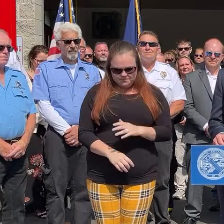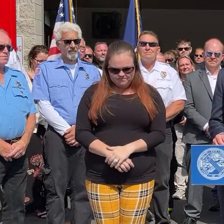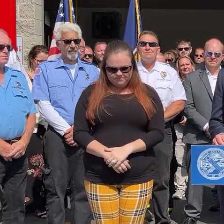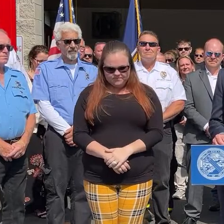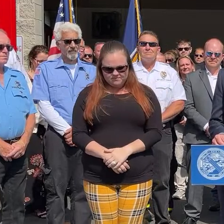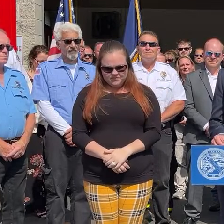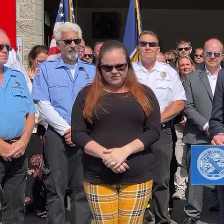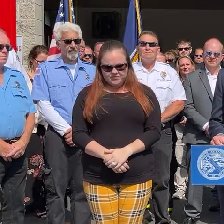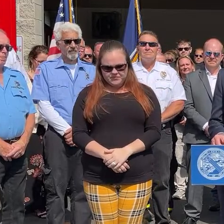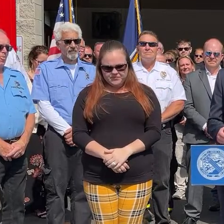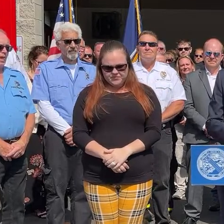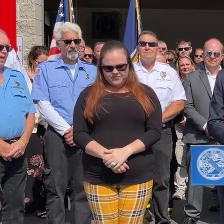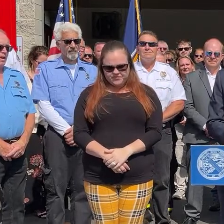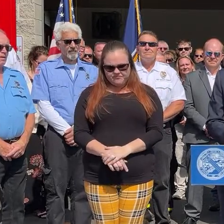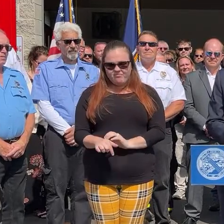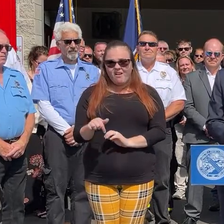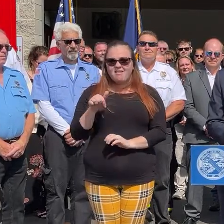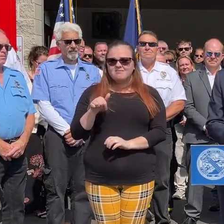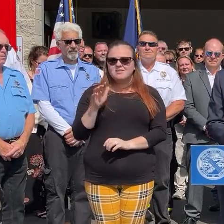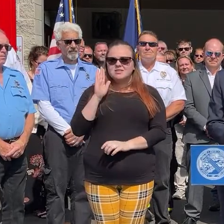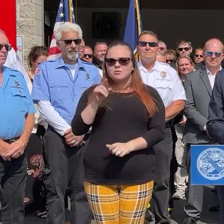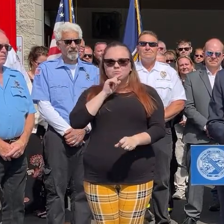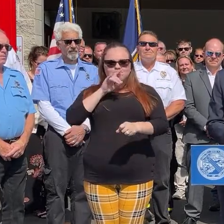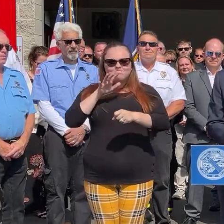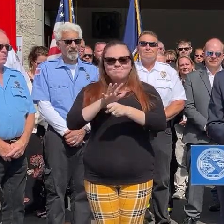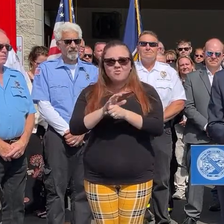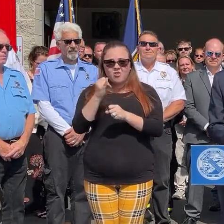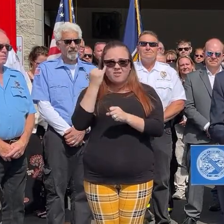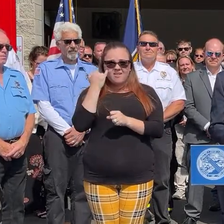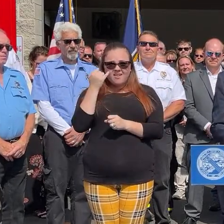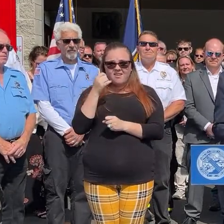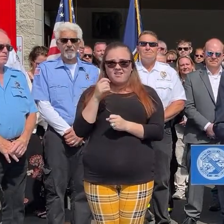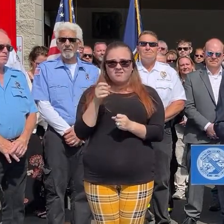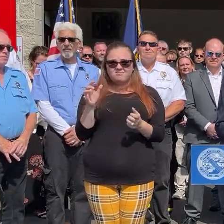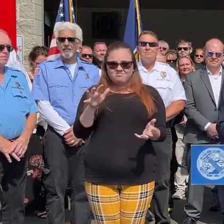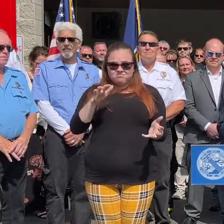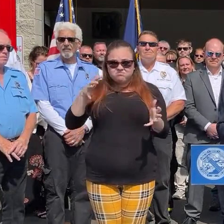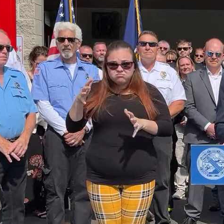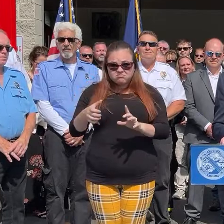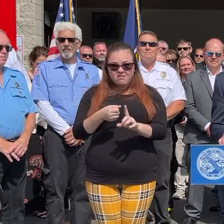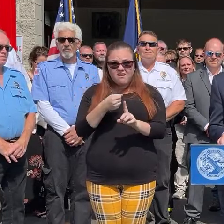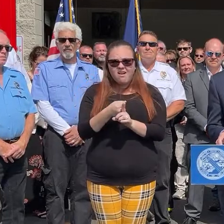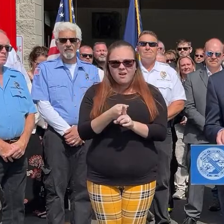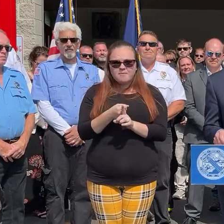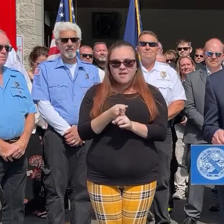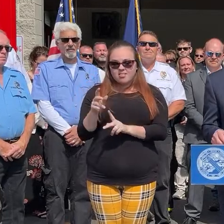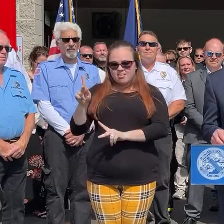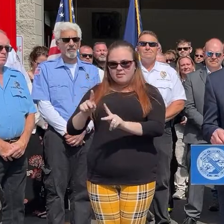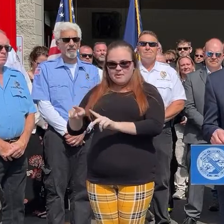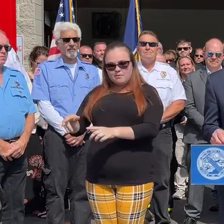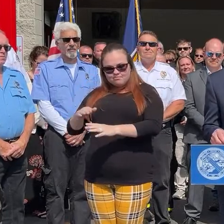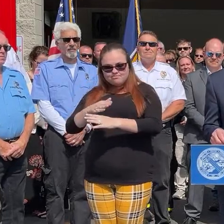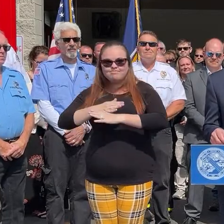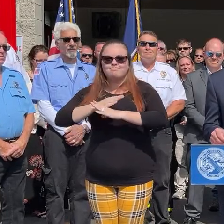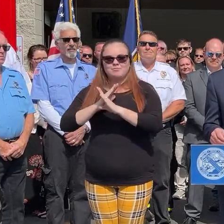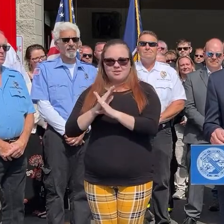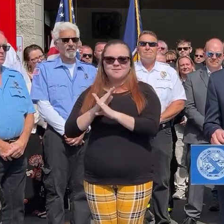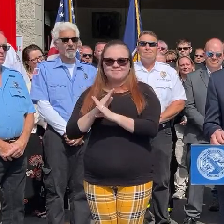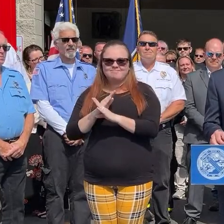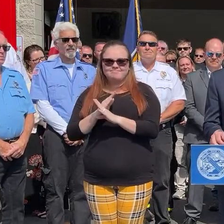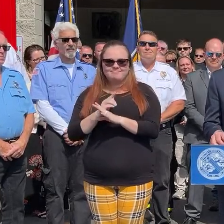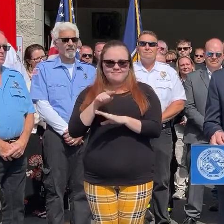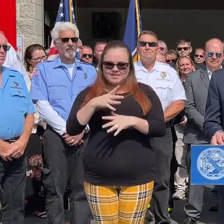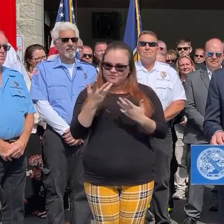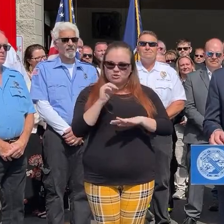This will go a long way to ensuring that when tragedy strikes, the people of Erie County are protected by having this ambulance service